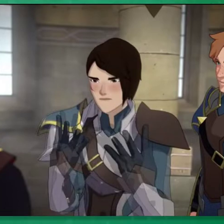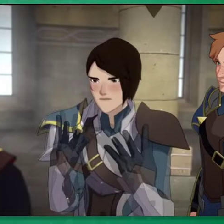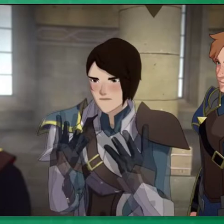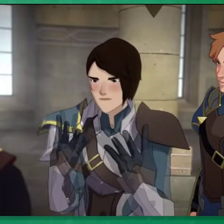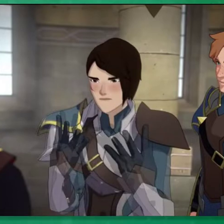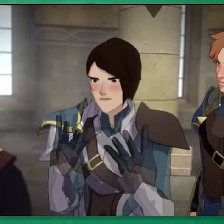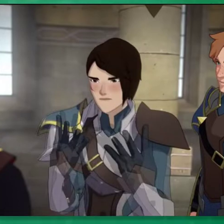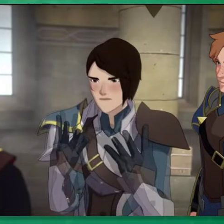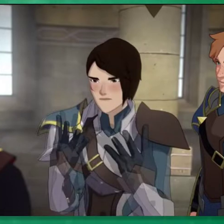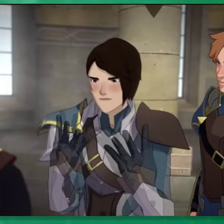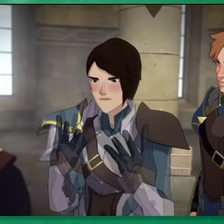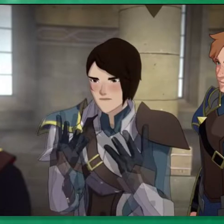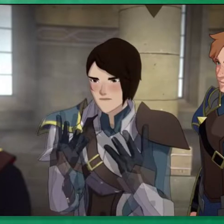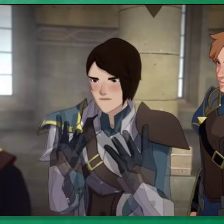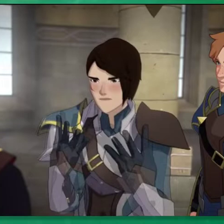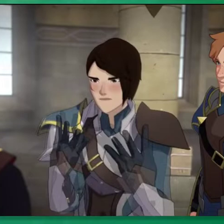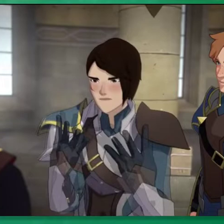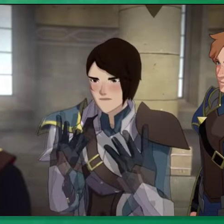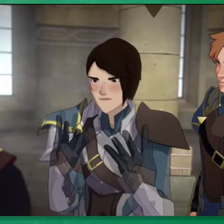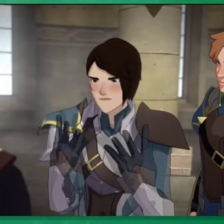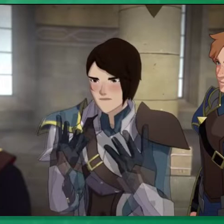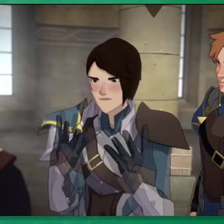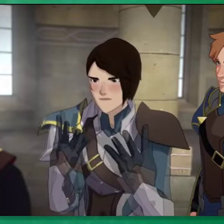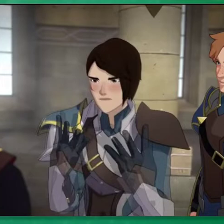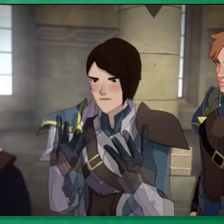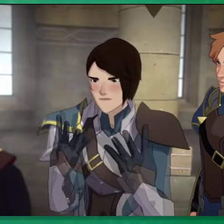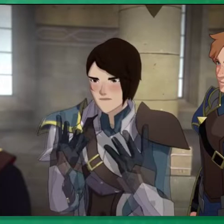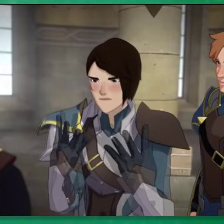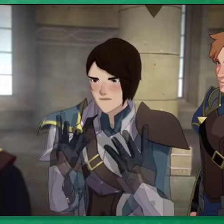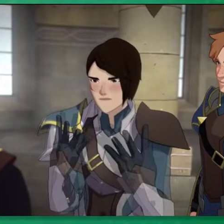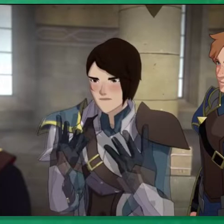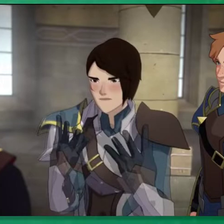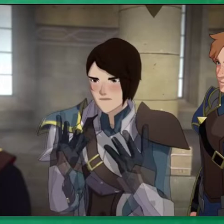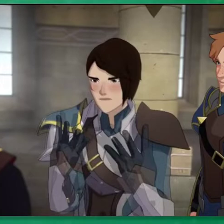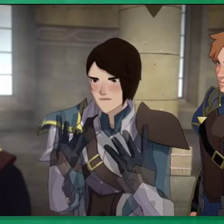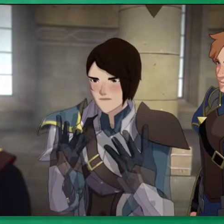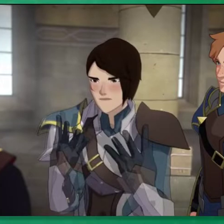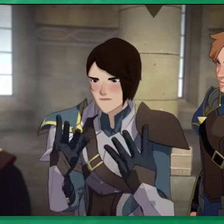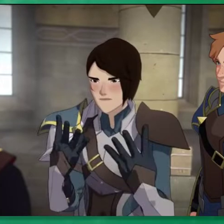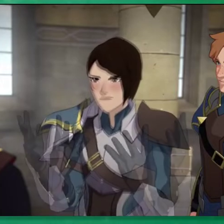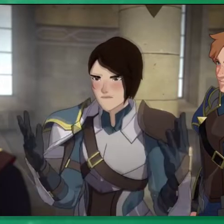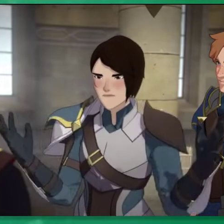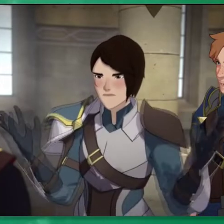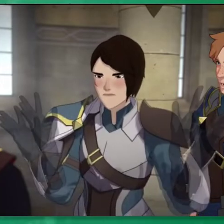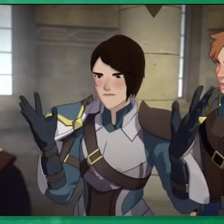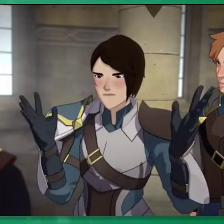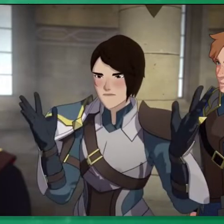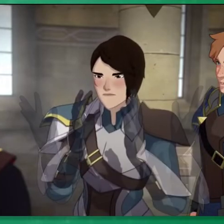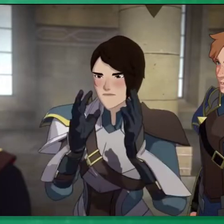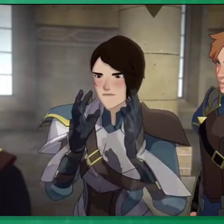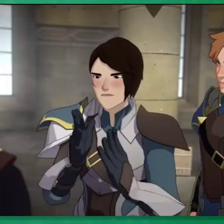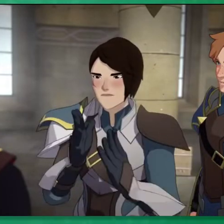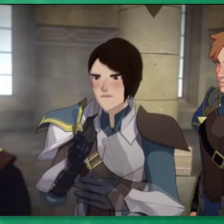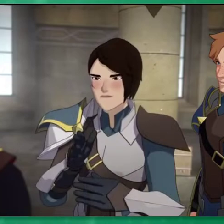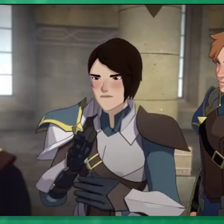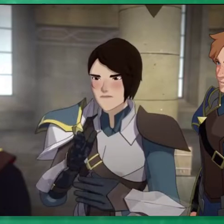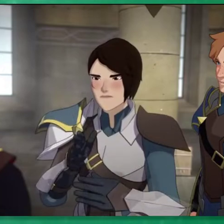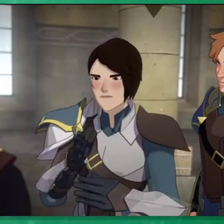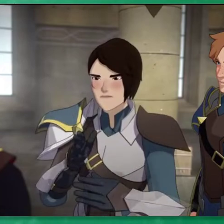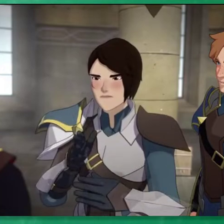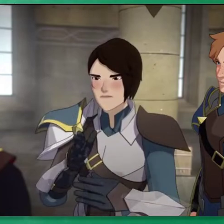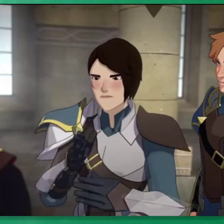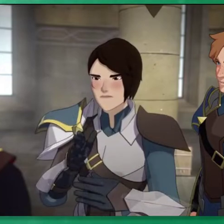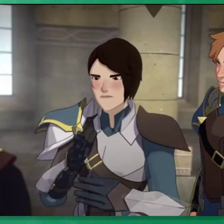like, I had to go, or I had to leave a situation, right? Leave our